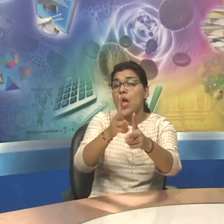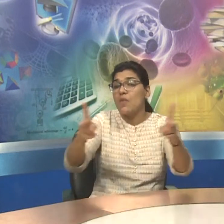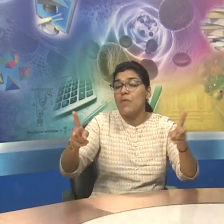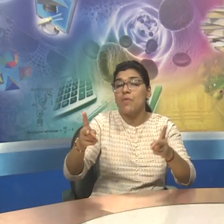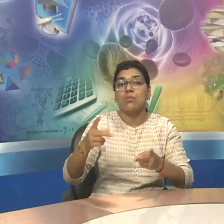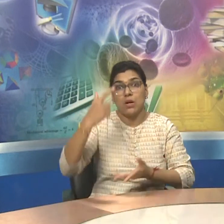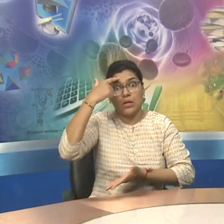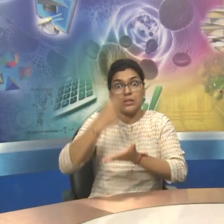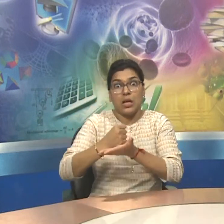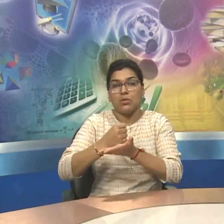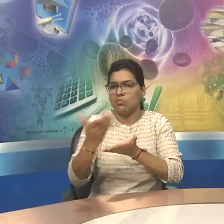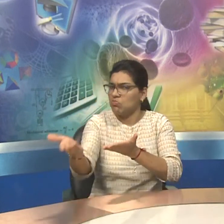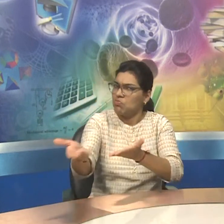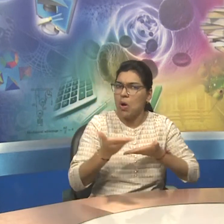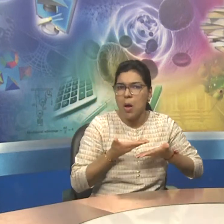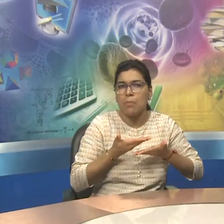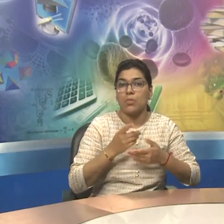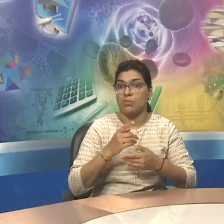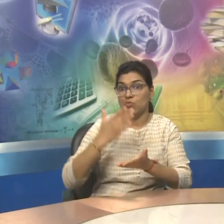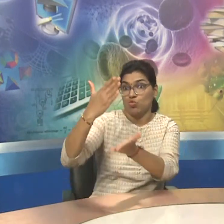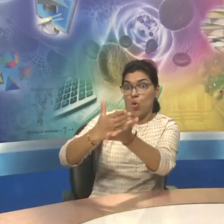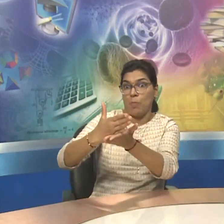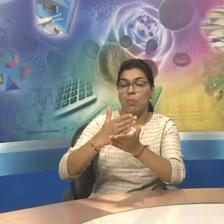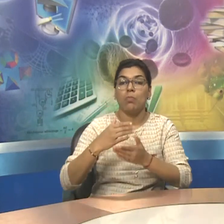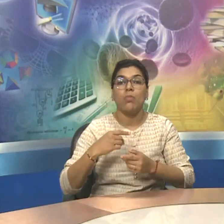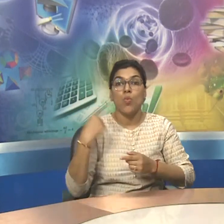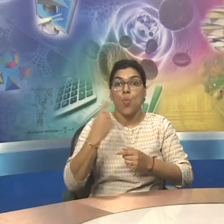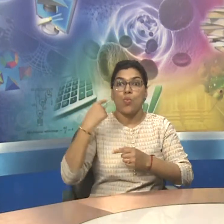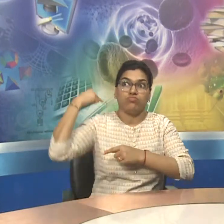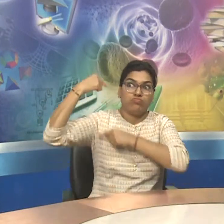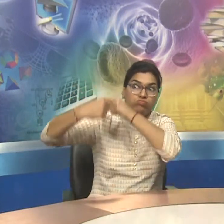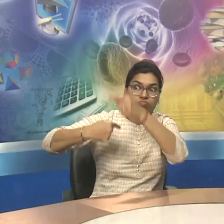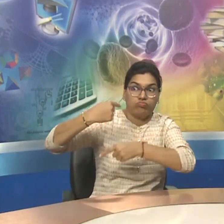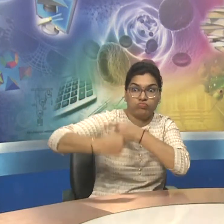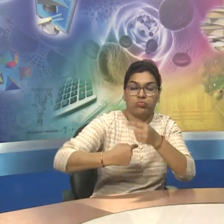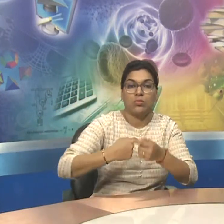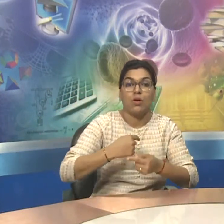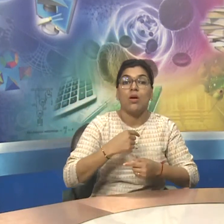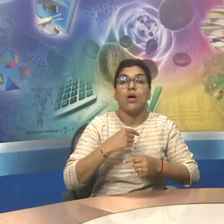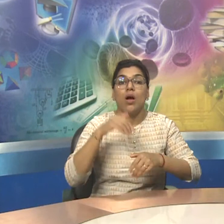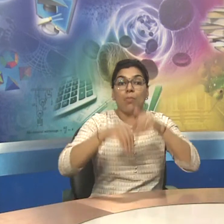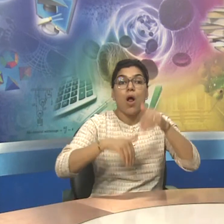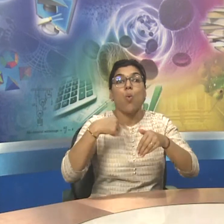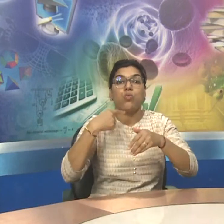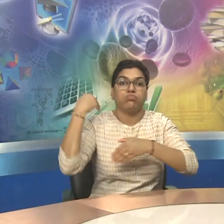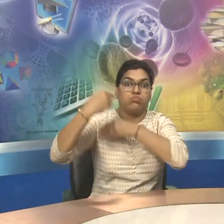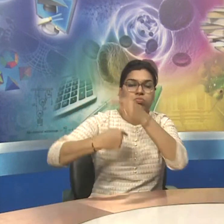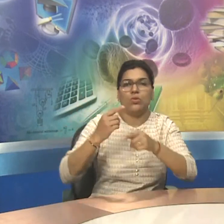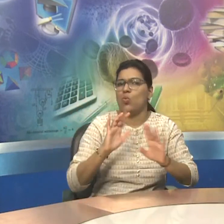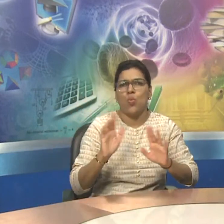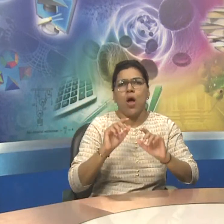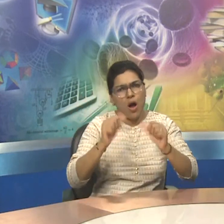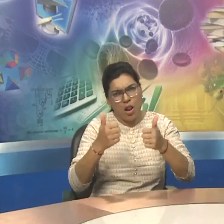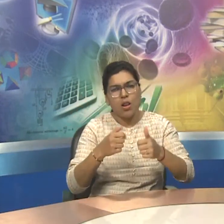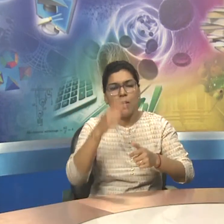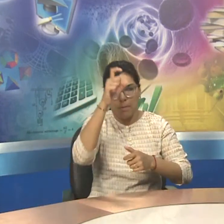never again vote them. It's a right of a citizen living in a country